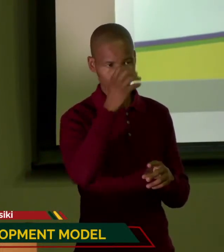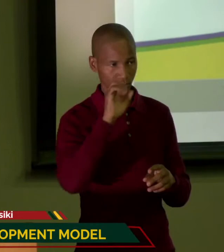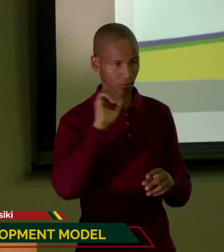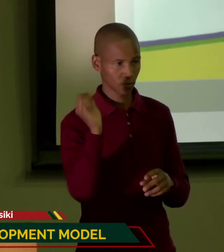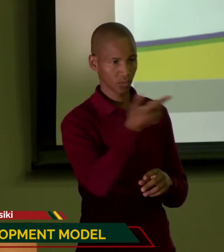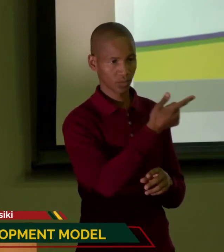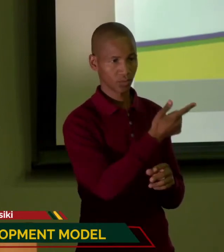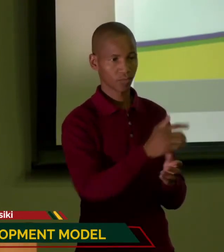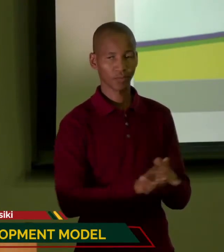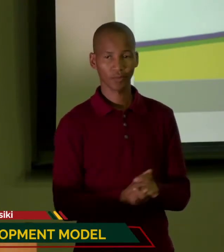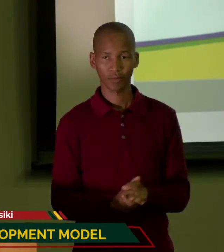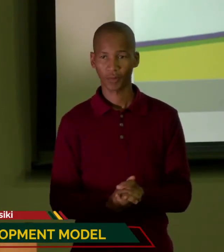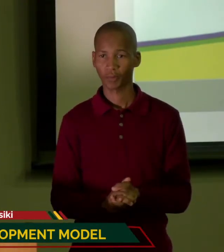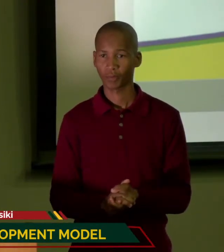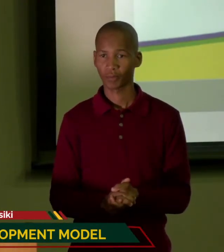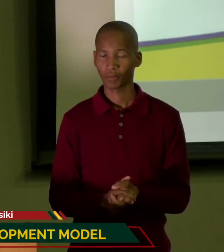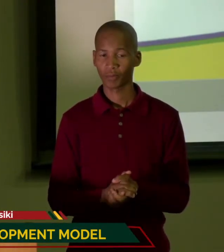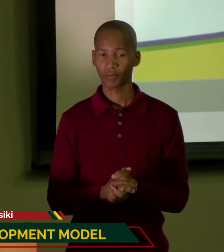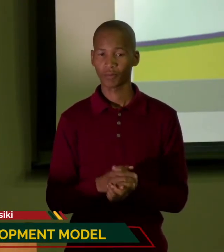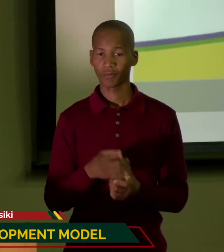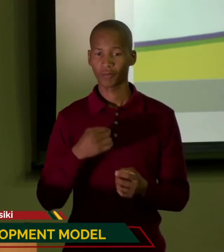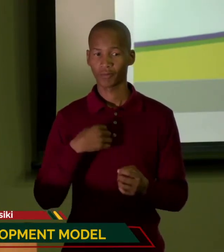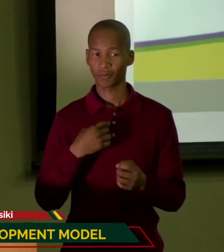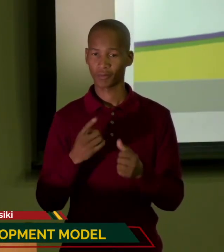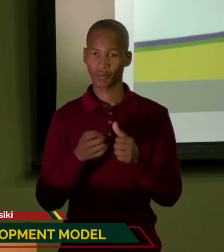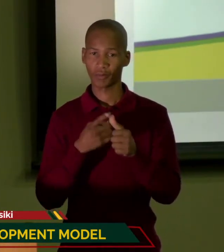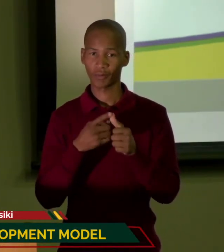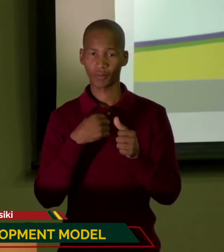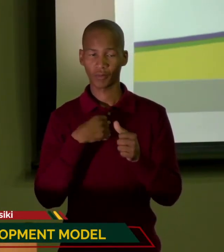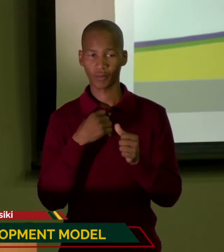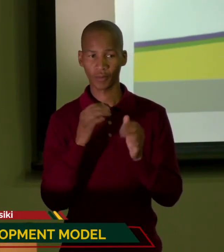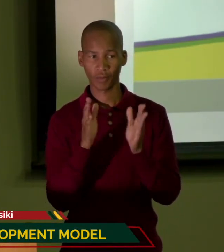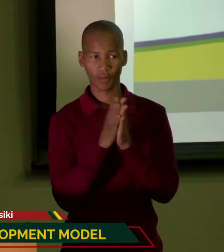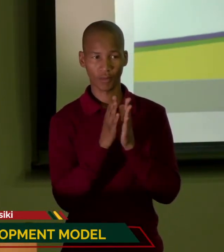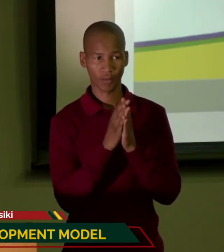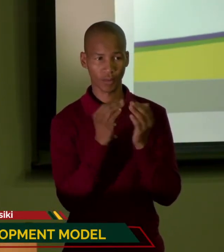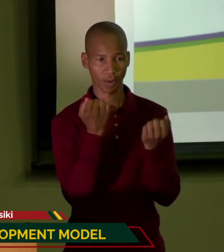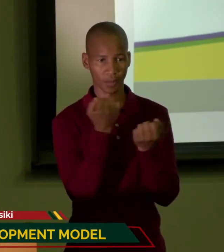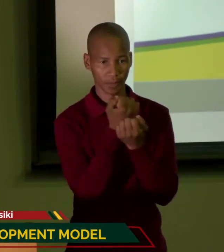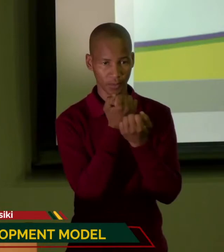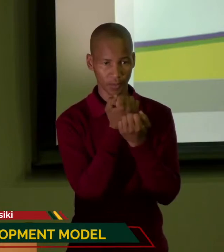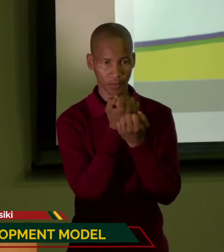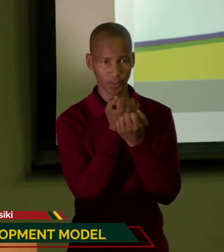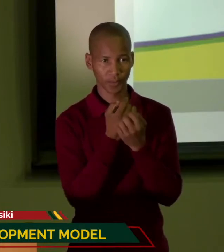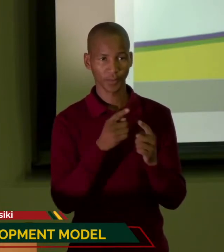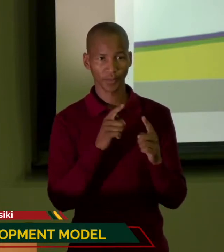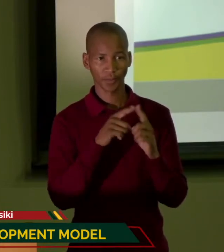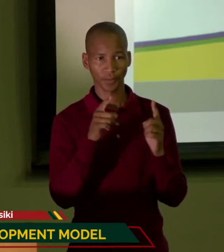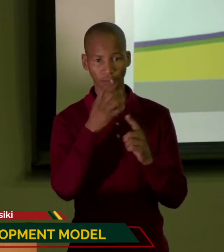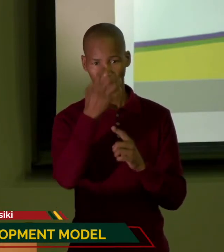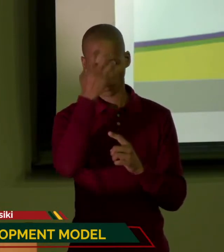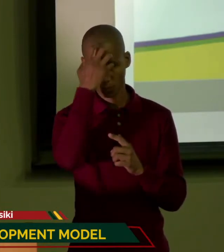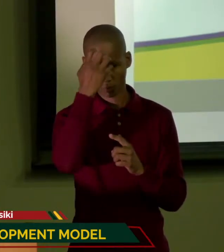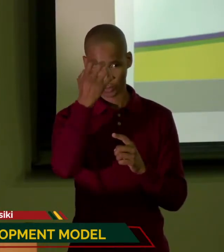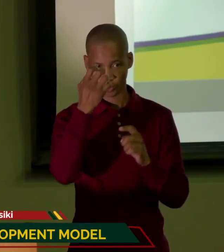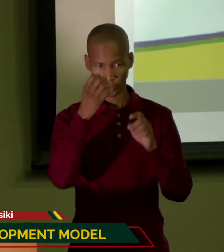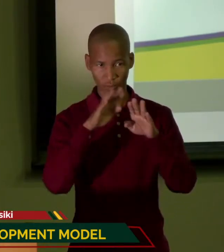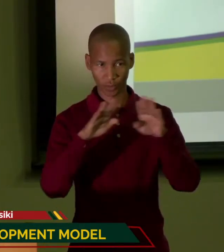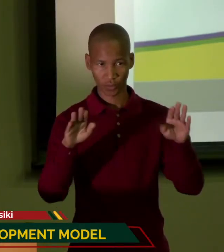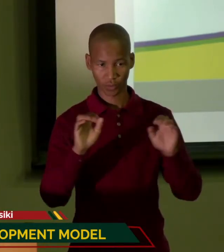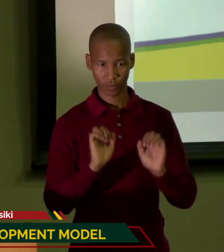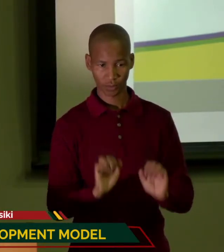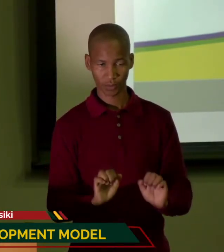front, mandixolise kwinkosi zalapha